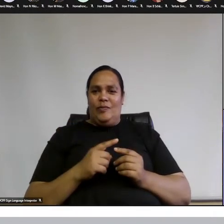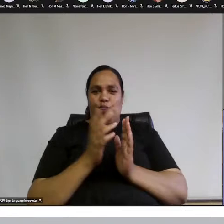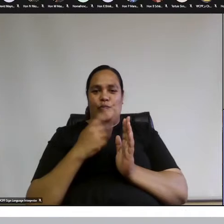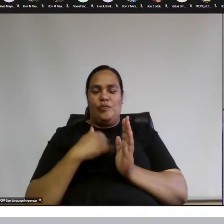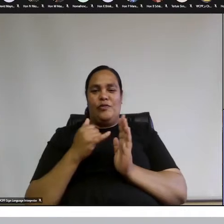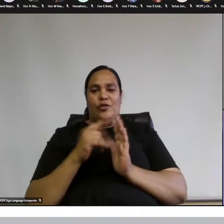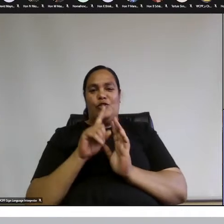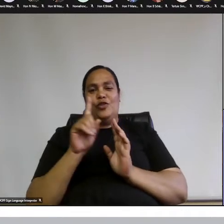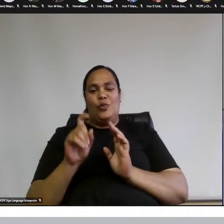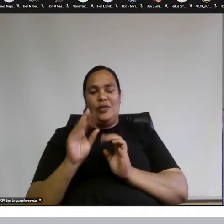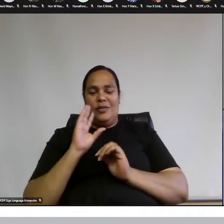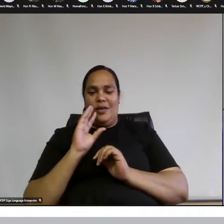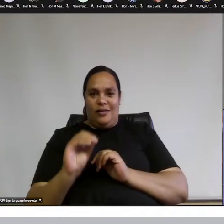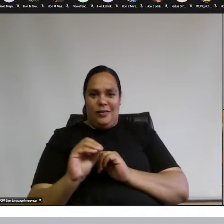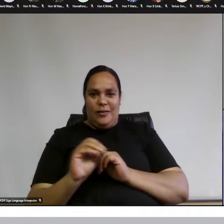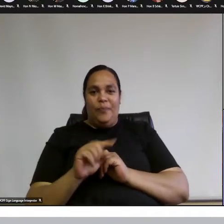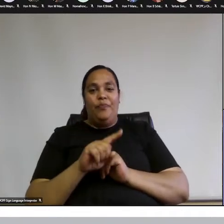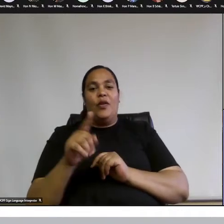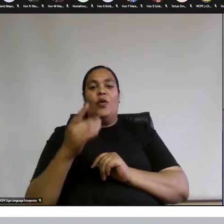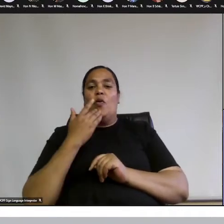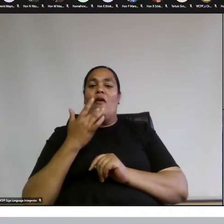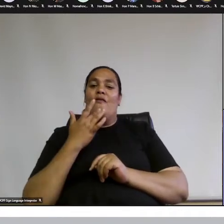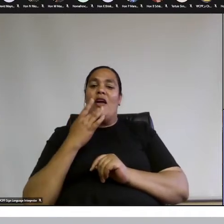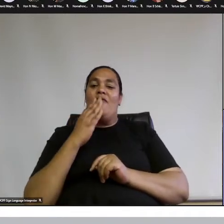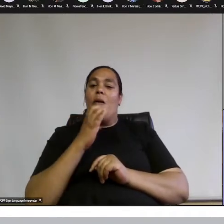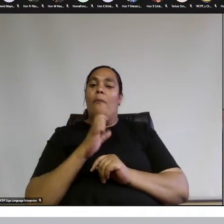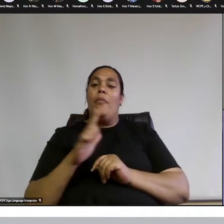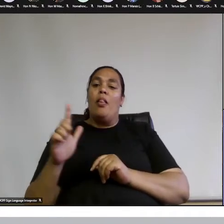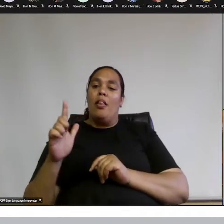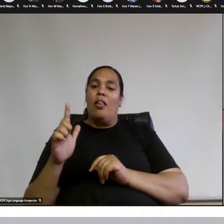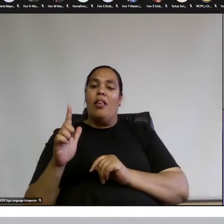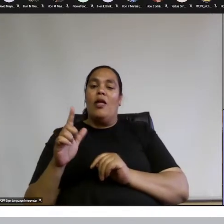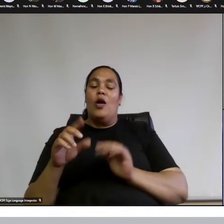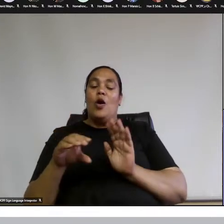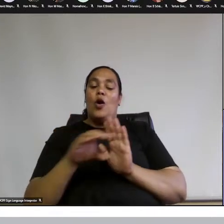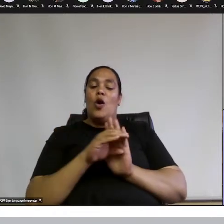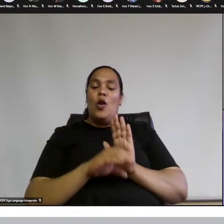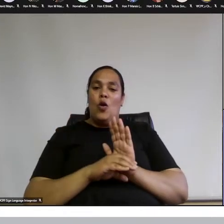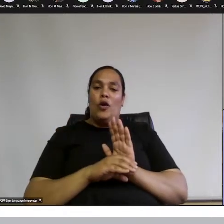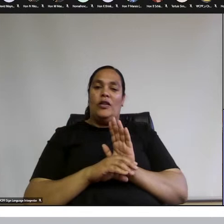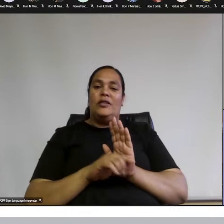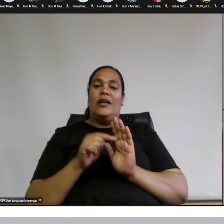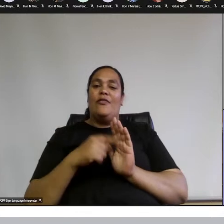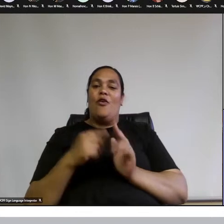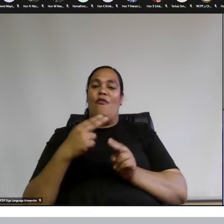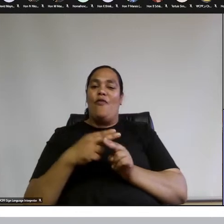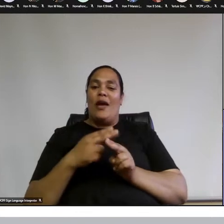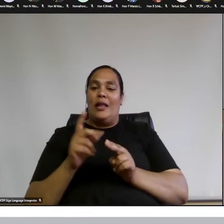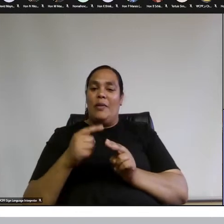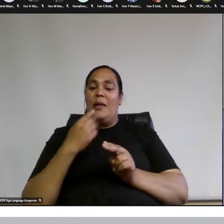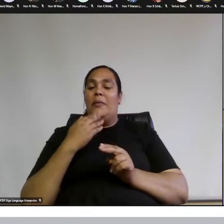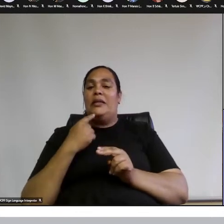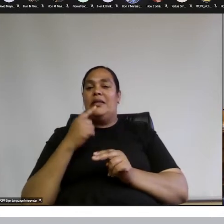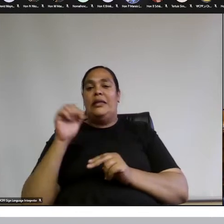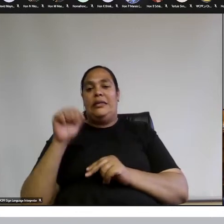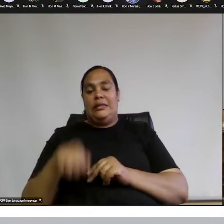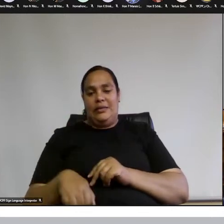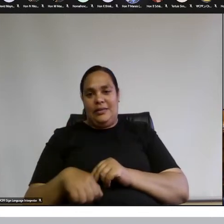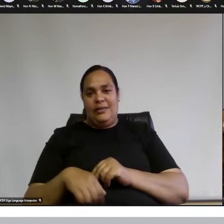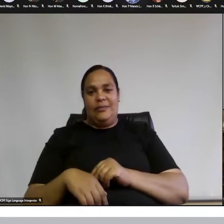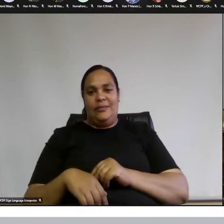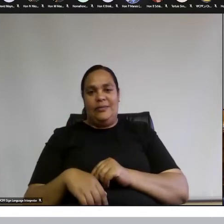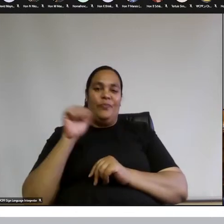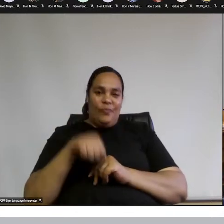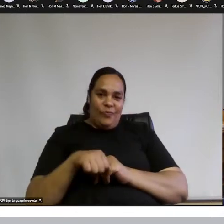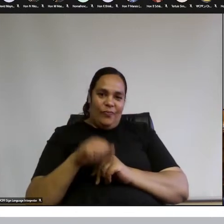the question. Those in favor of the bill, clauses and short title being finalized, please say yes.